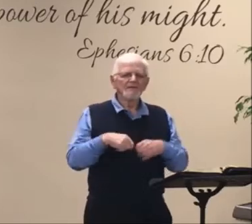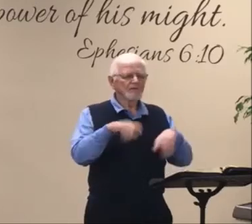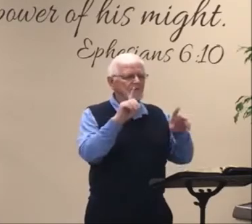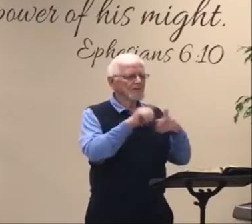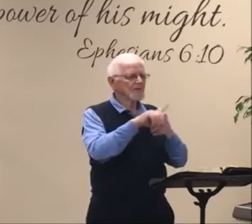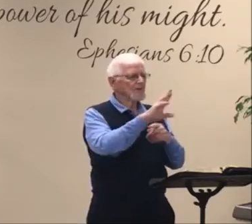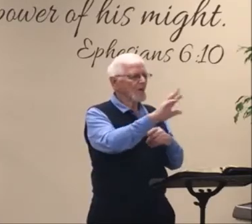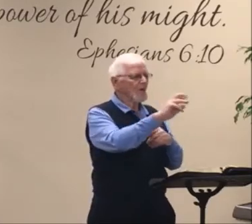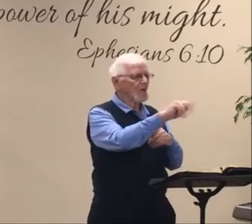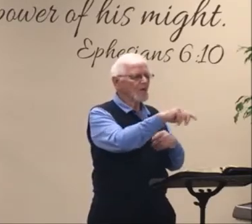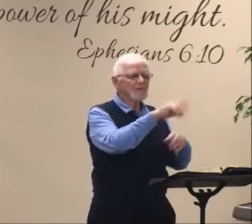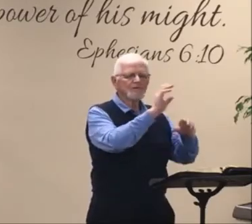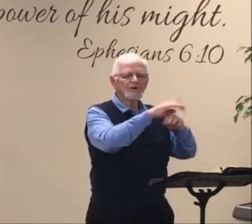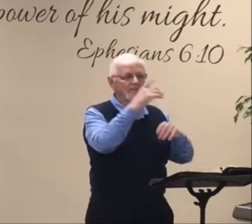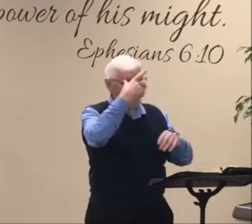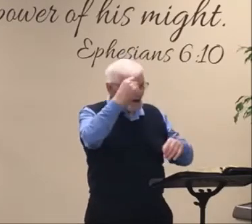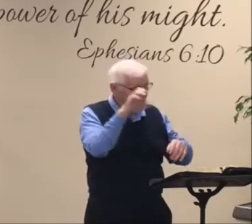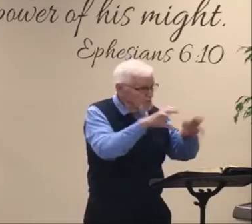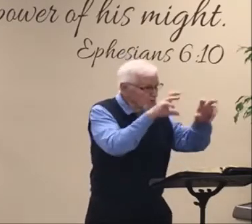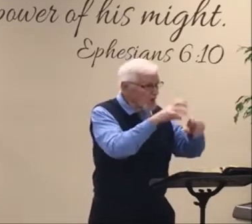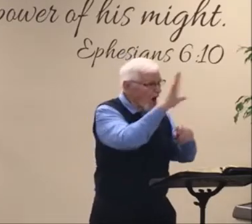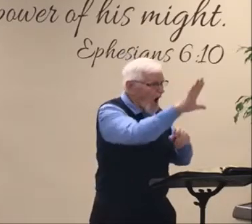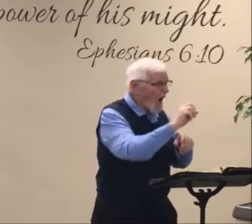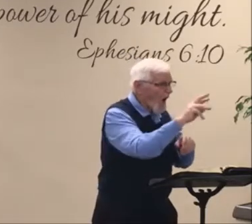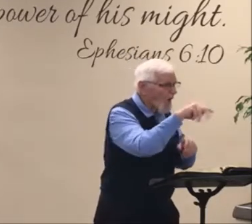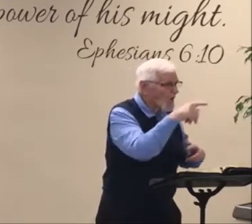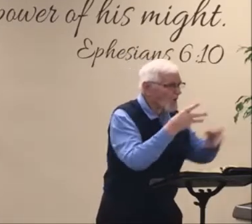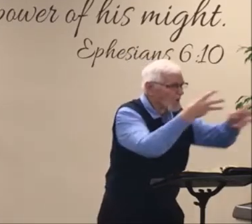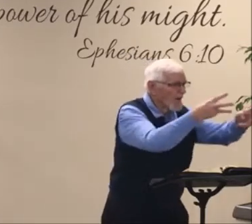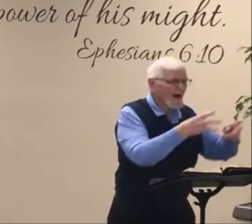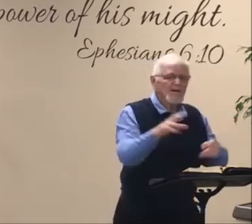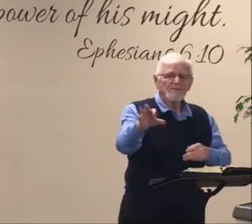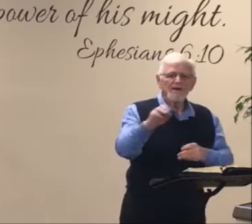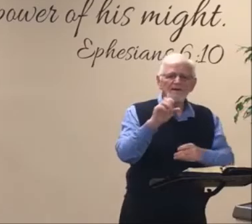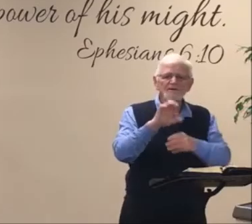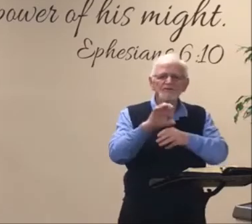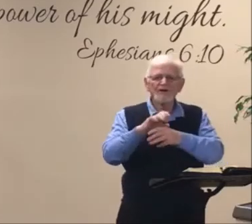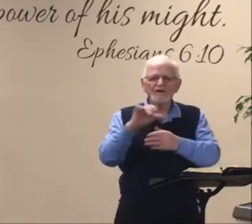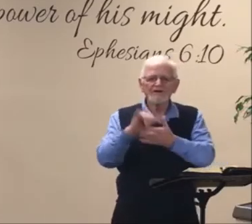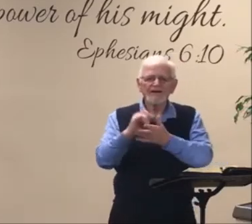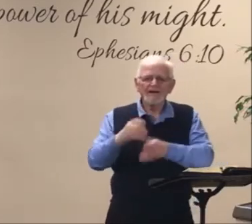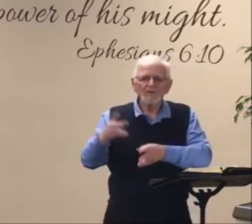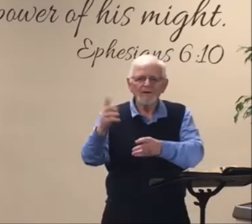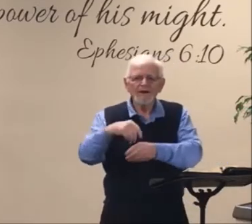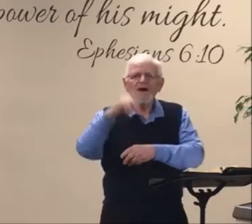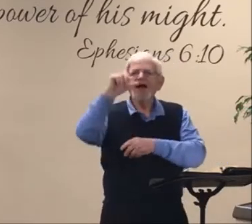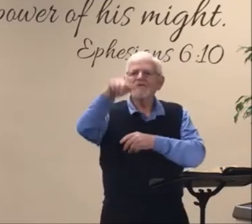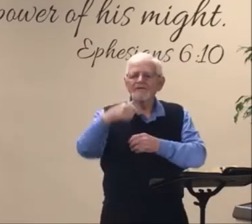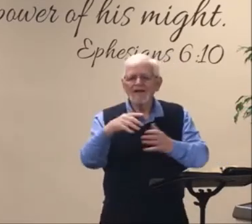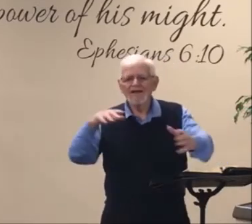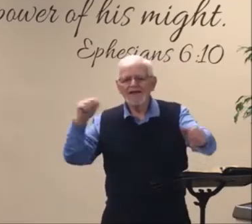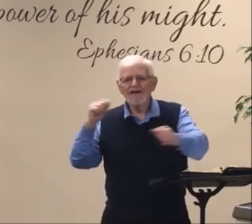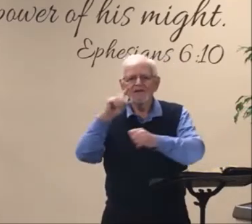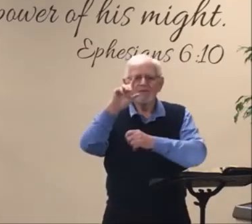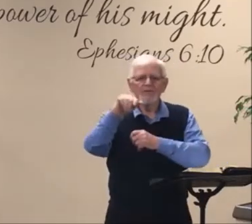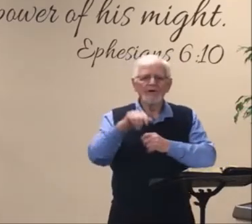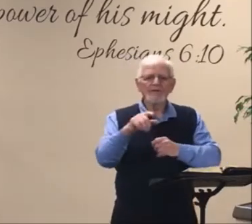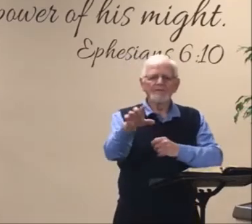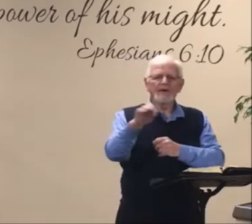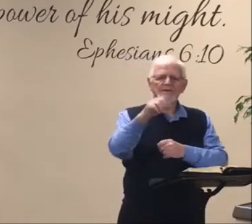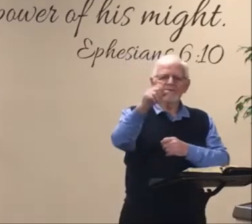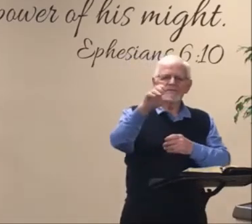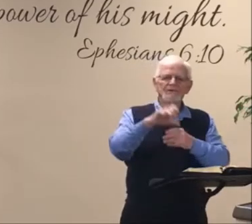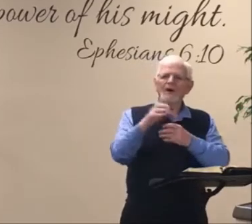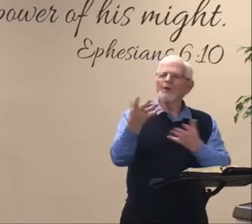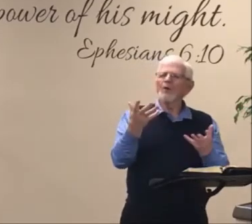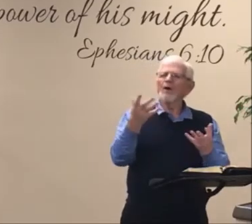things your way. That's how you picked the church to begin with, and that's why you'll pick another one when you leave. You do things your way. Find out